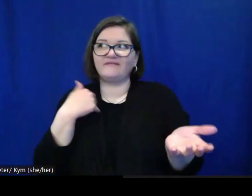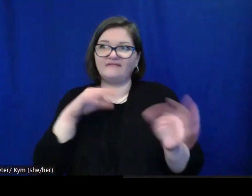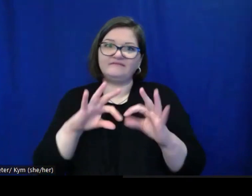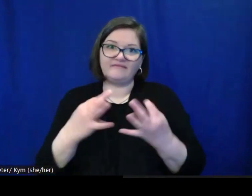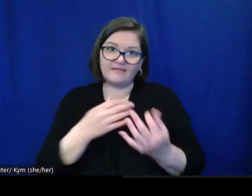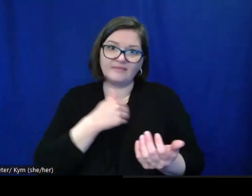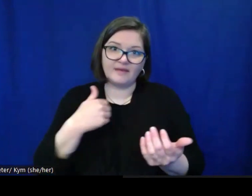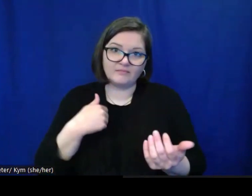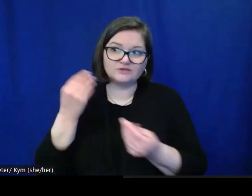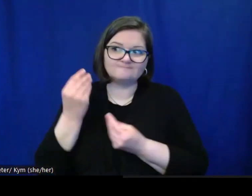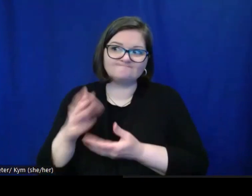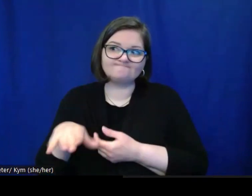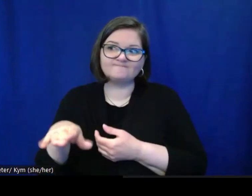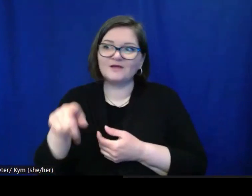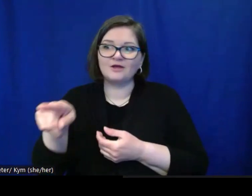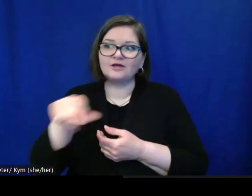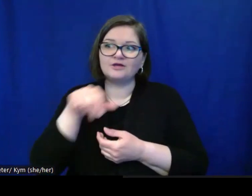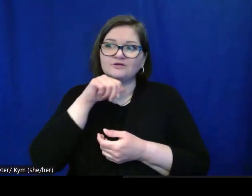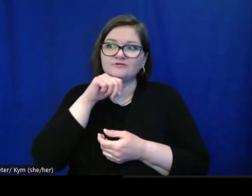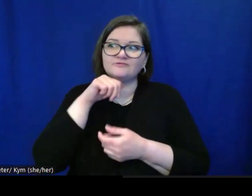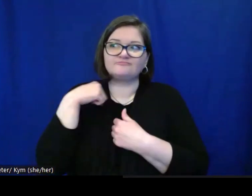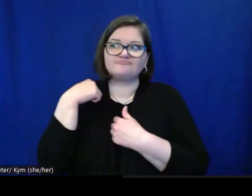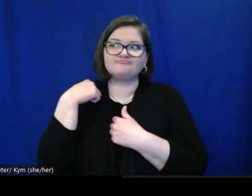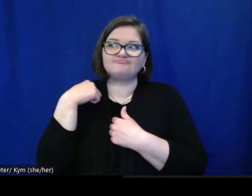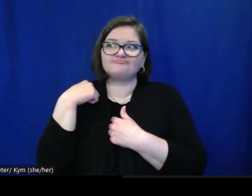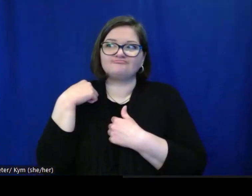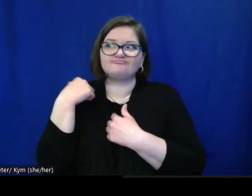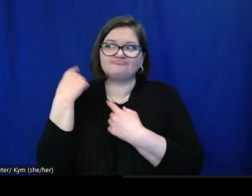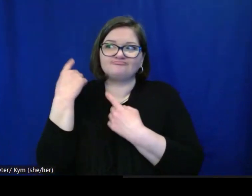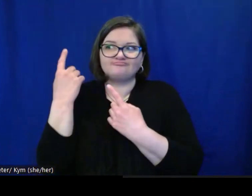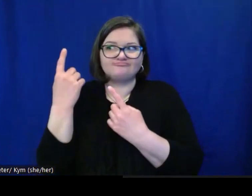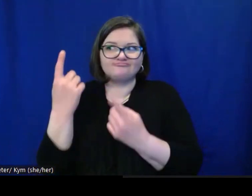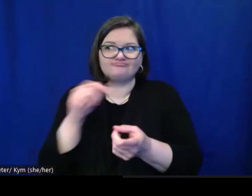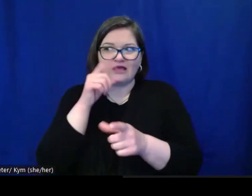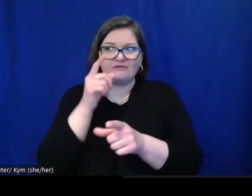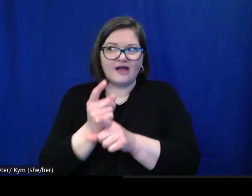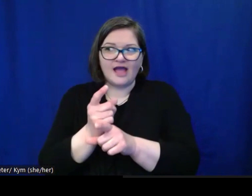them that, you've not been right since you've come home or whatever have you.